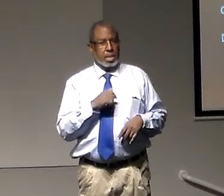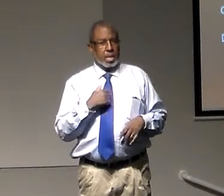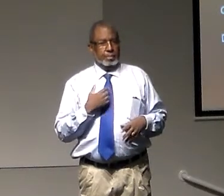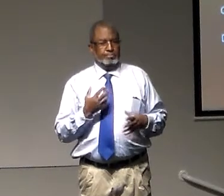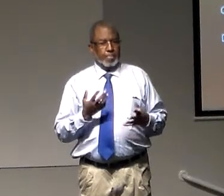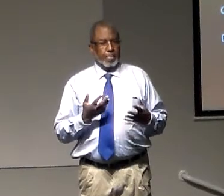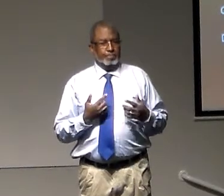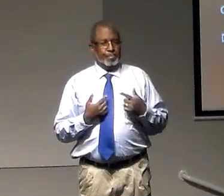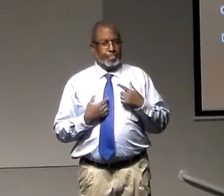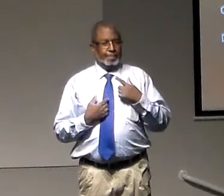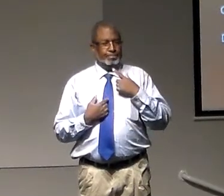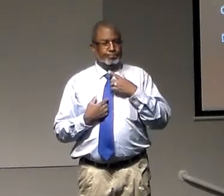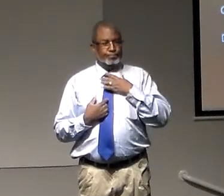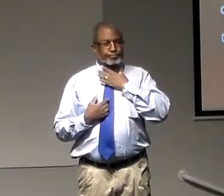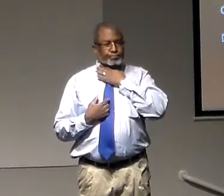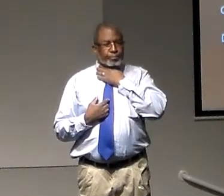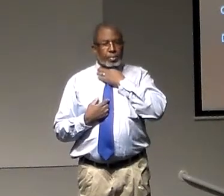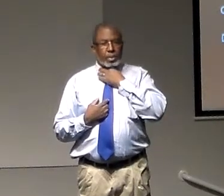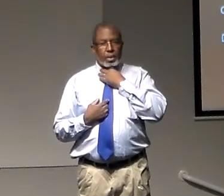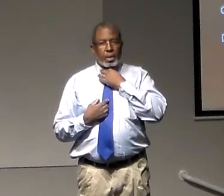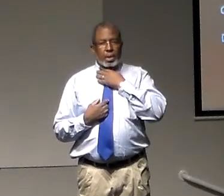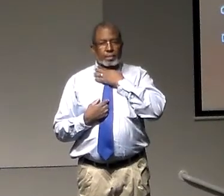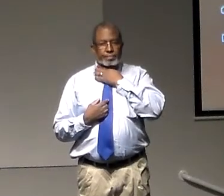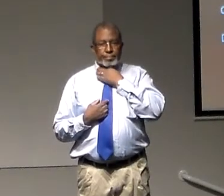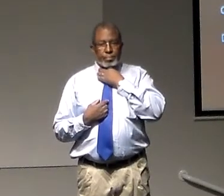But I was guilty. I was like, yum, yum, yum, yum.